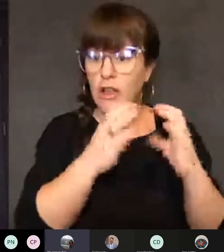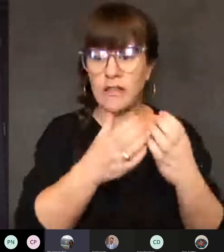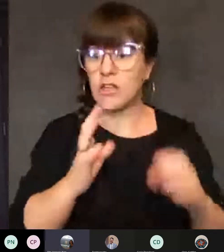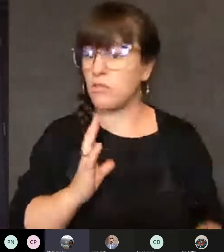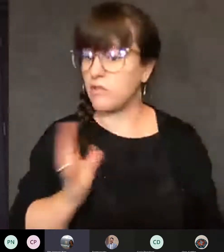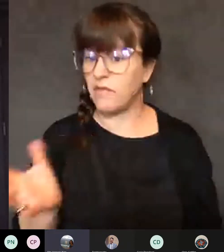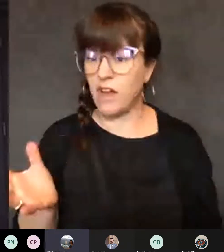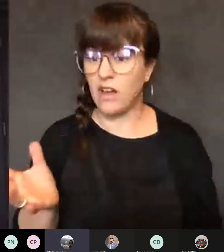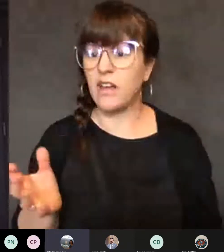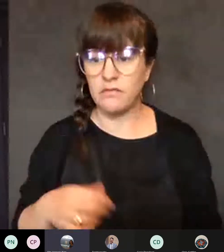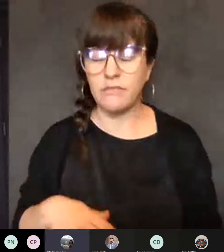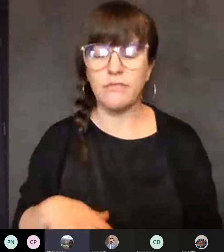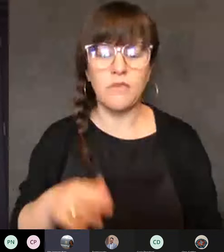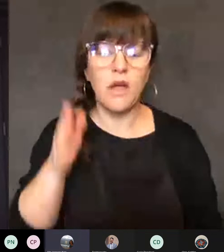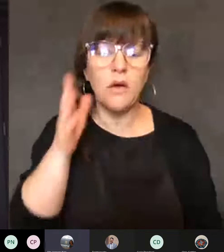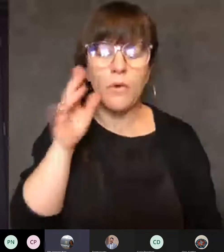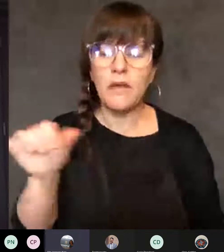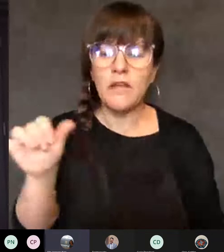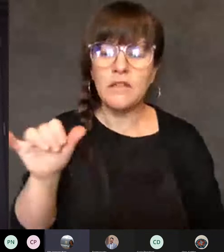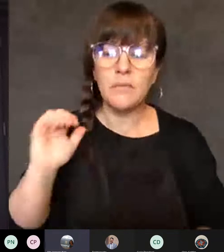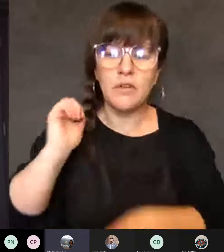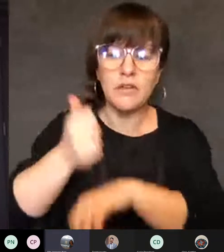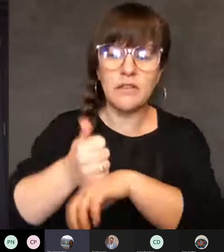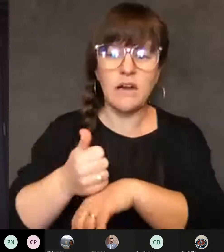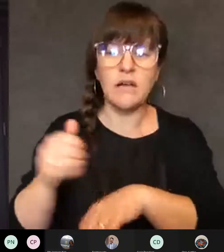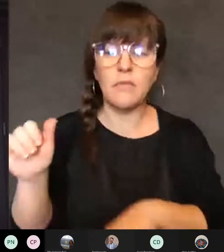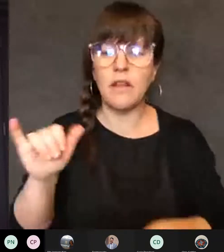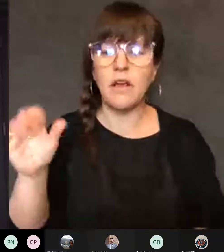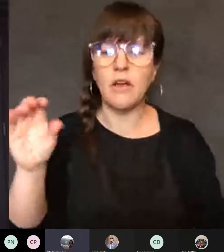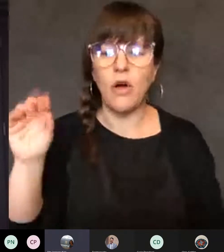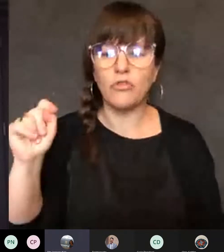be a similar setup like we had October.